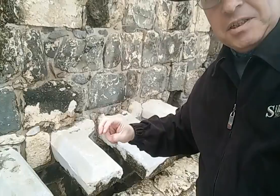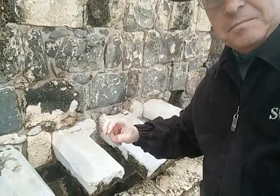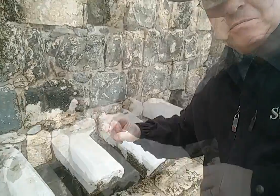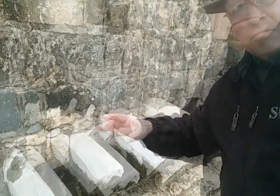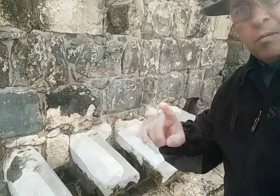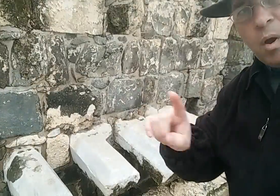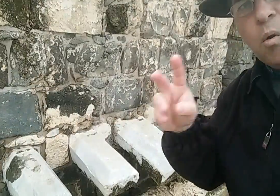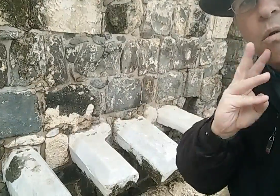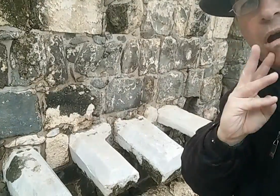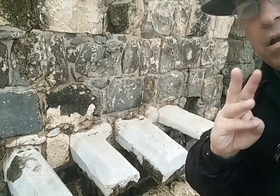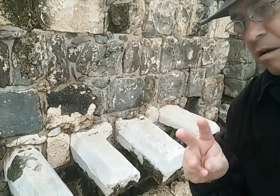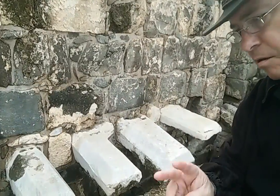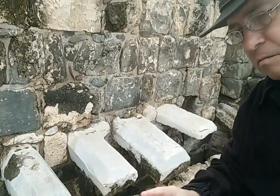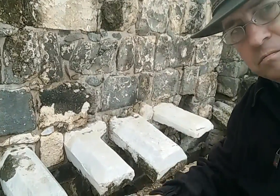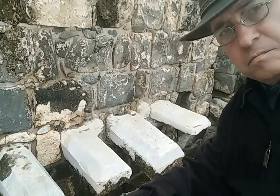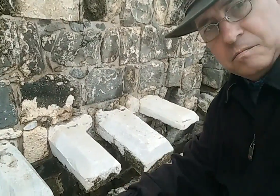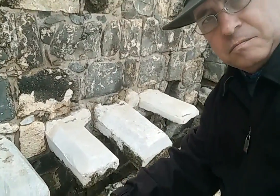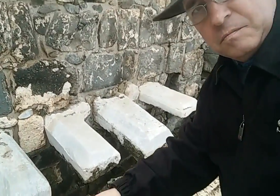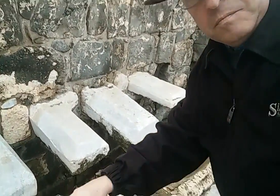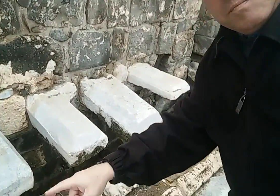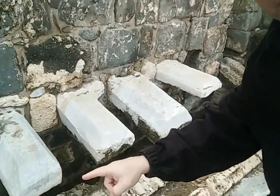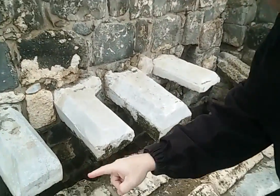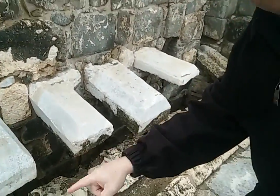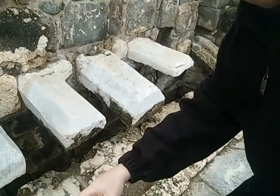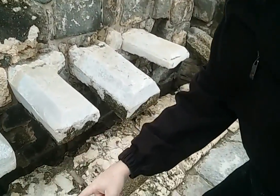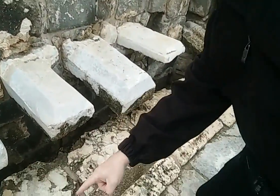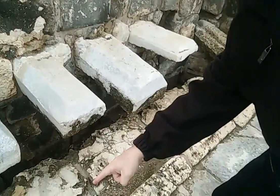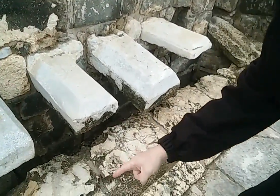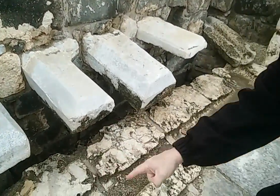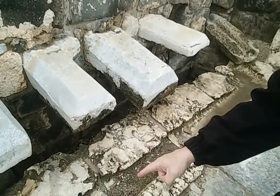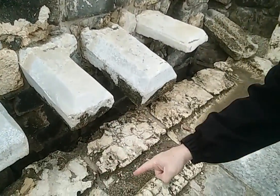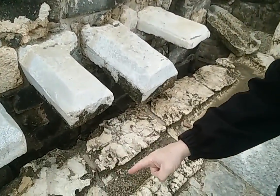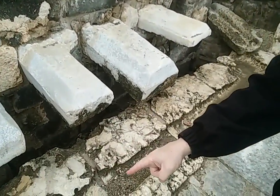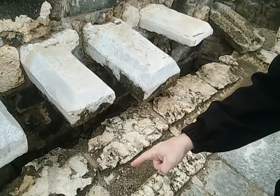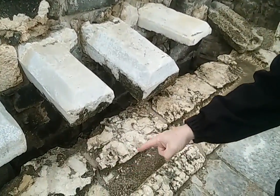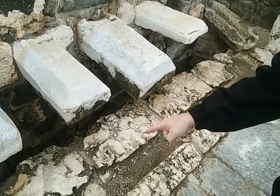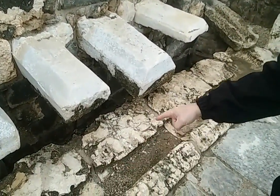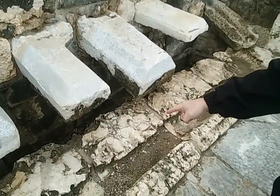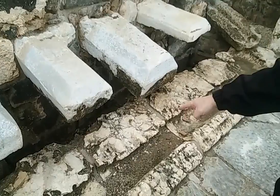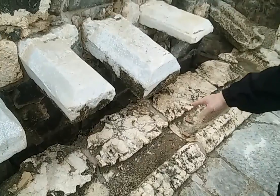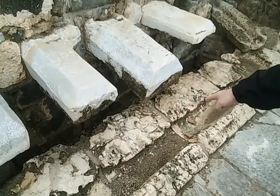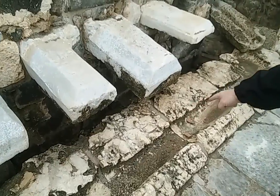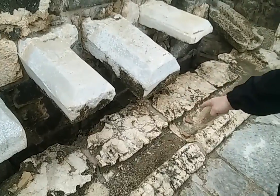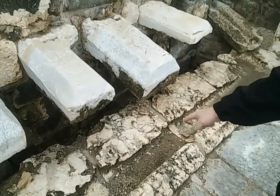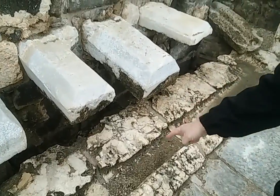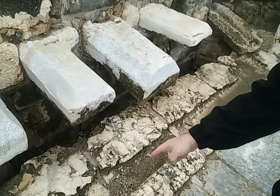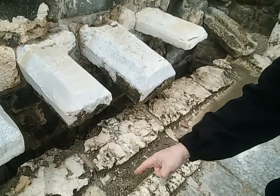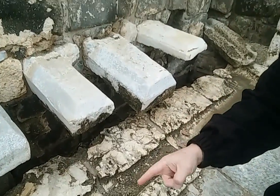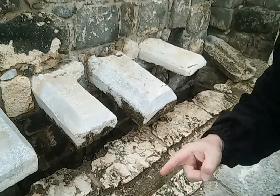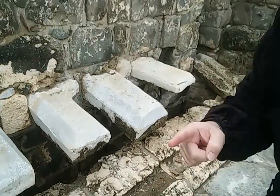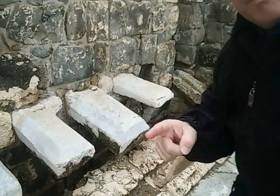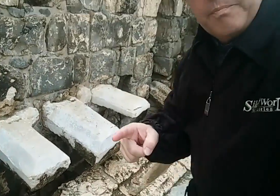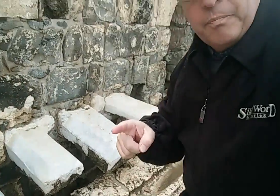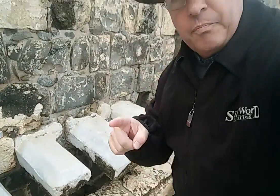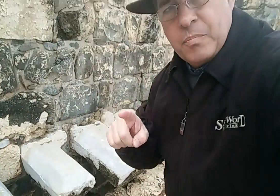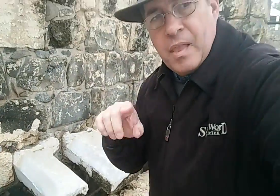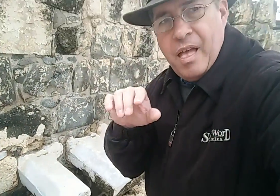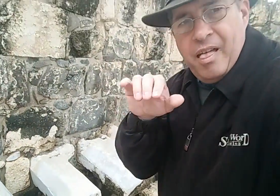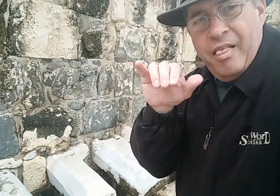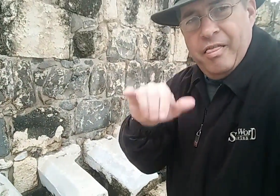running. See the water down, there's a trough down here that water would have run. It's an interesting thing.